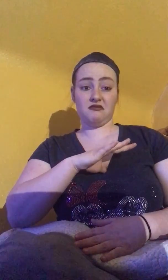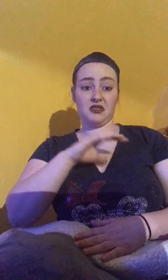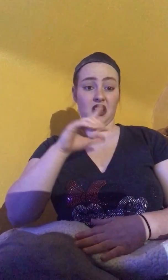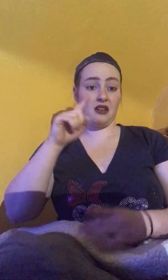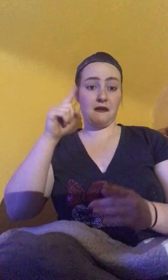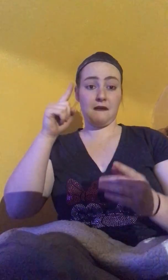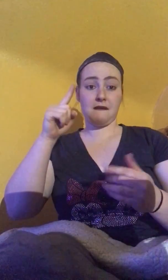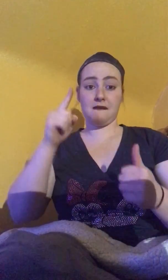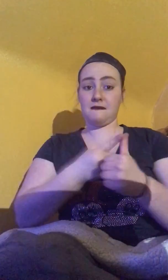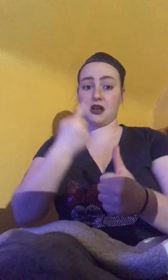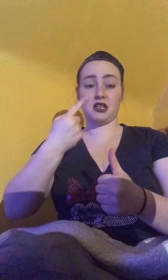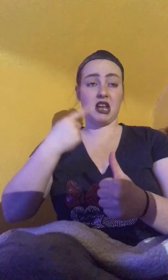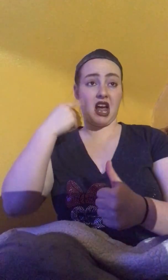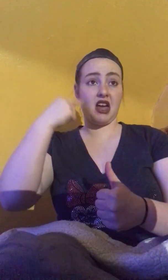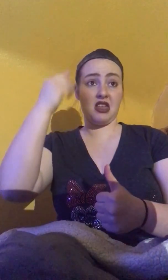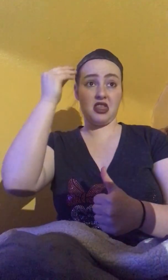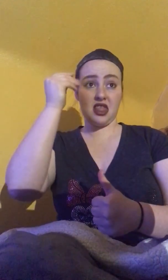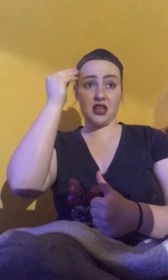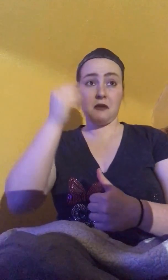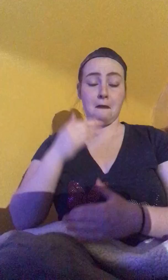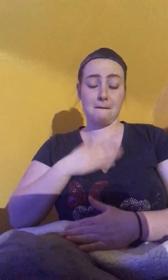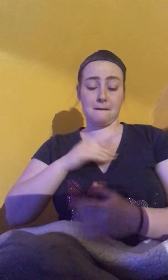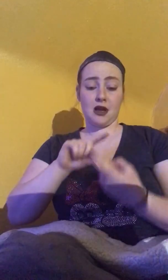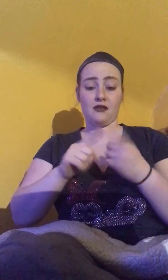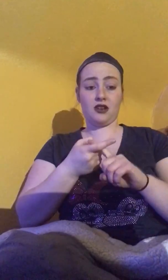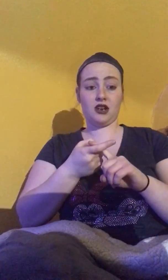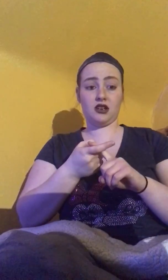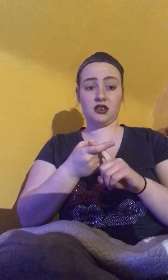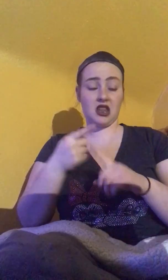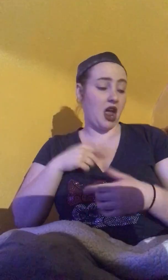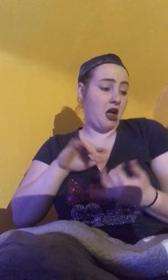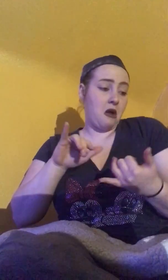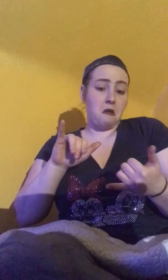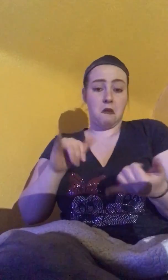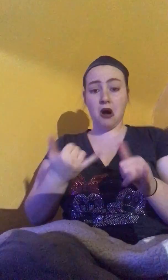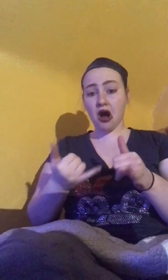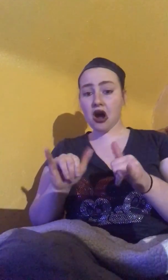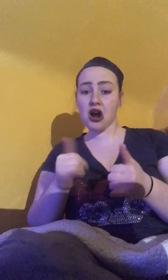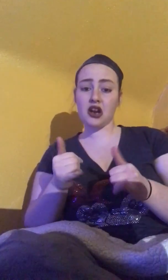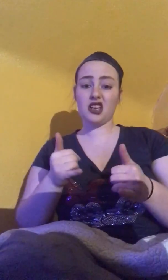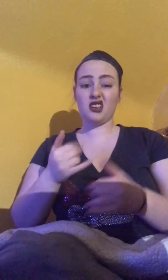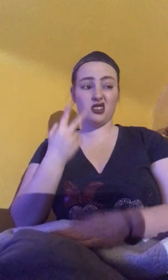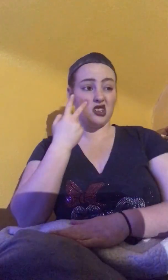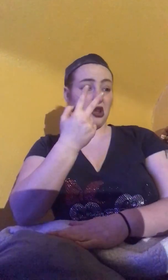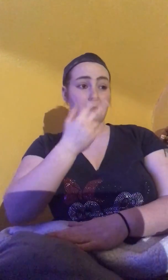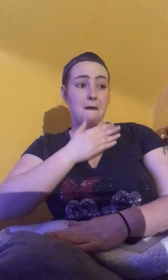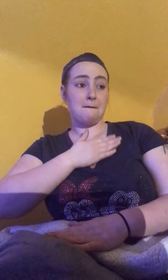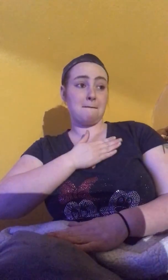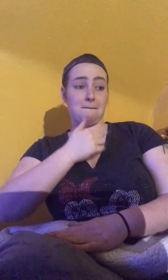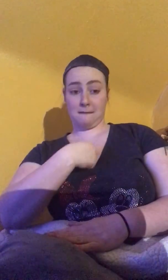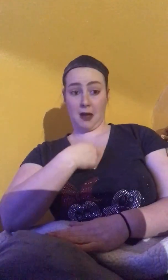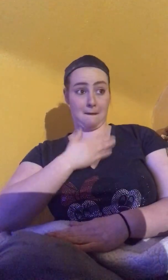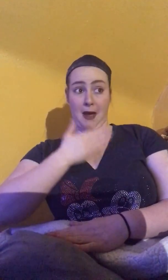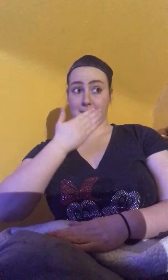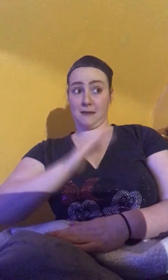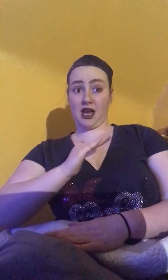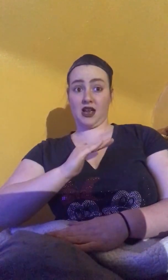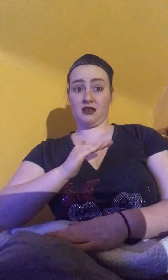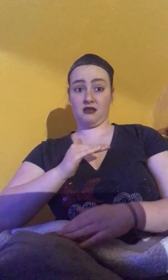this. So one of my friends who I actually used to party with, and she saw me at my worst, she ended up